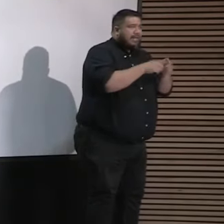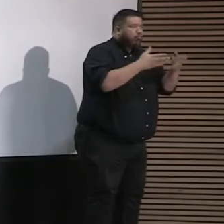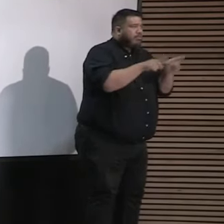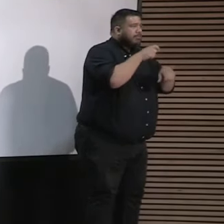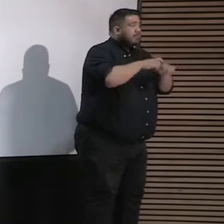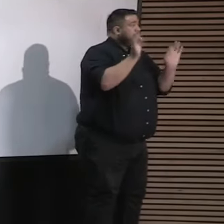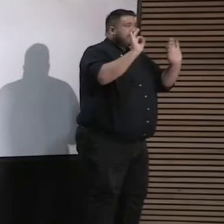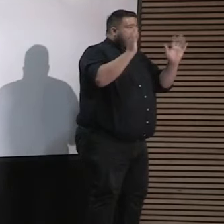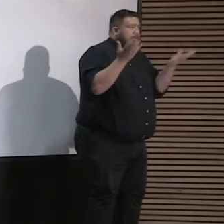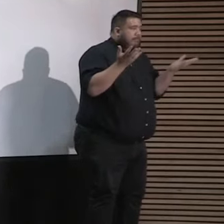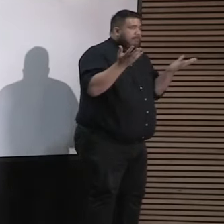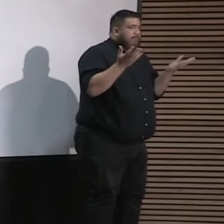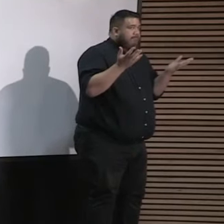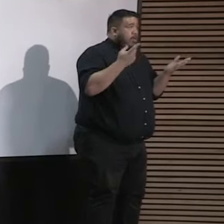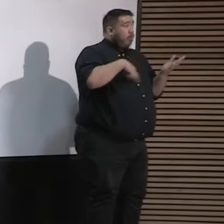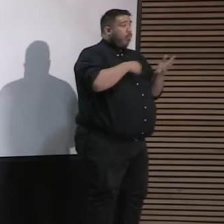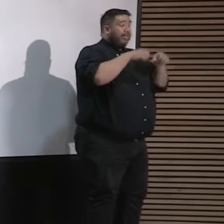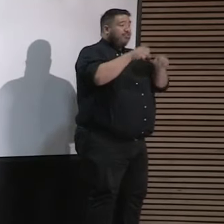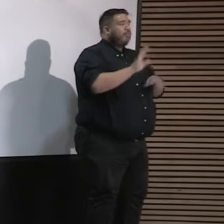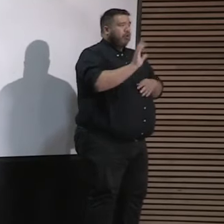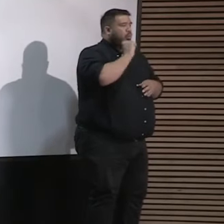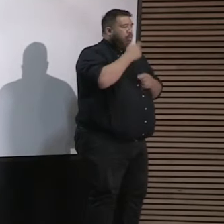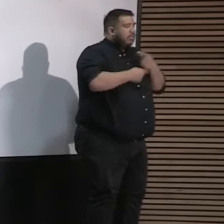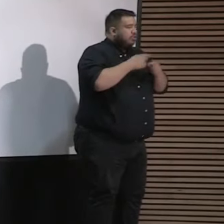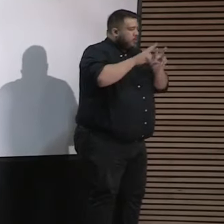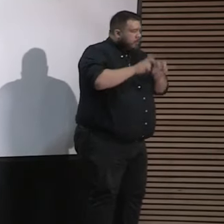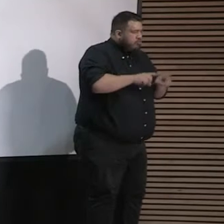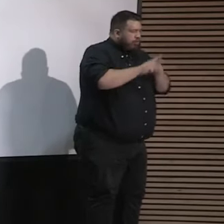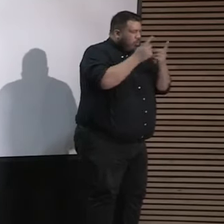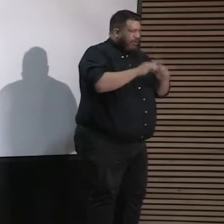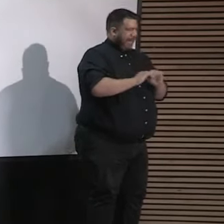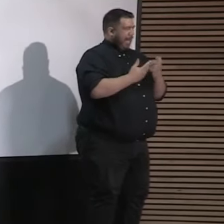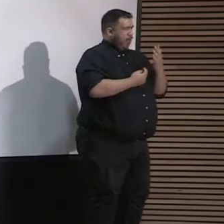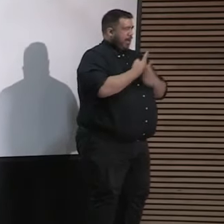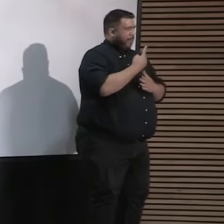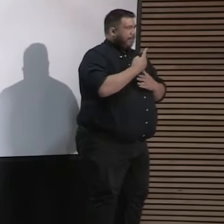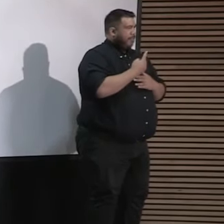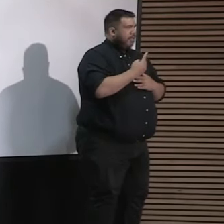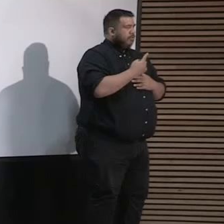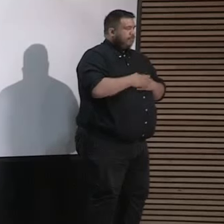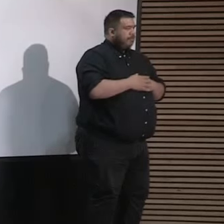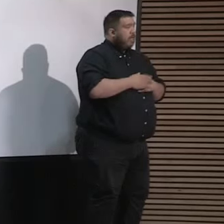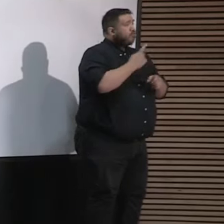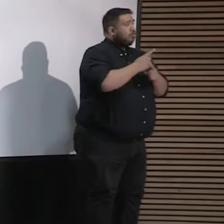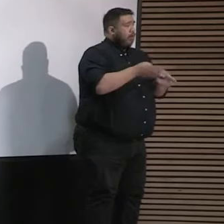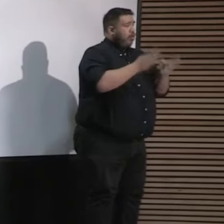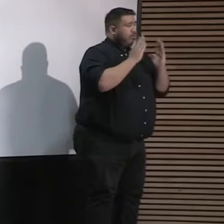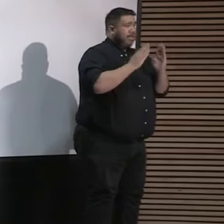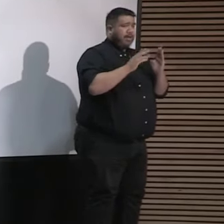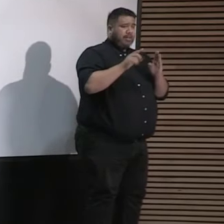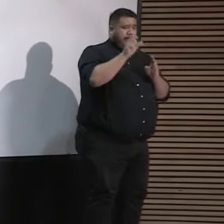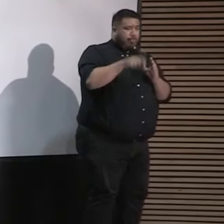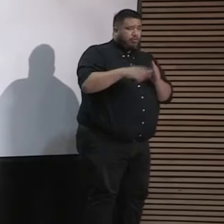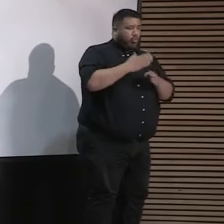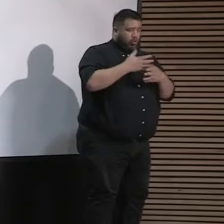don't continue to keep investigating, but in terms of procedures around use of PPE by the maintenance worker